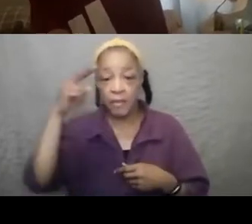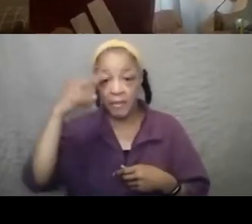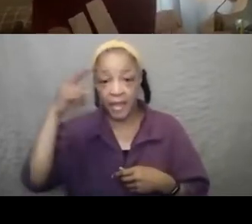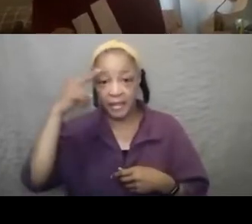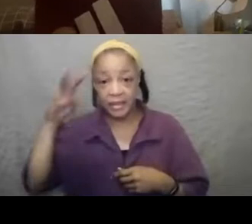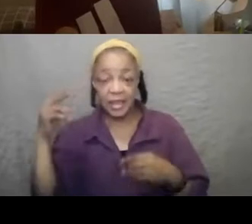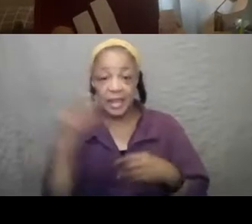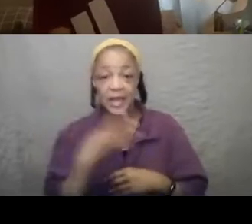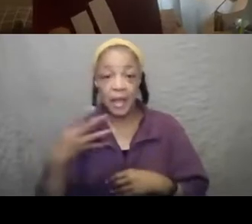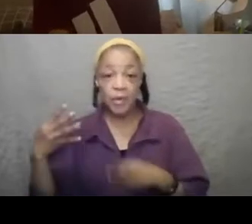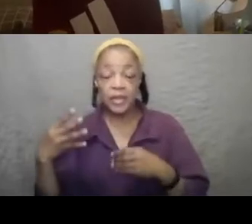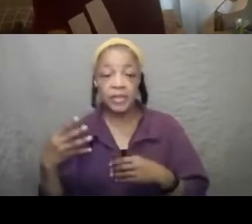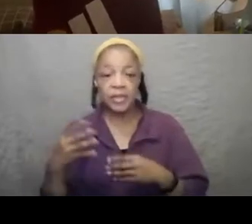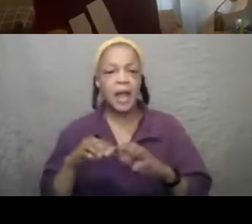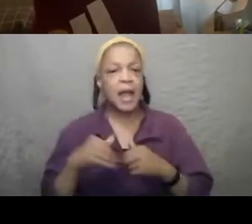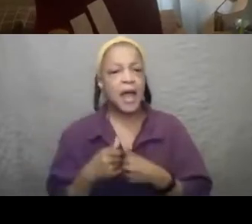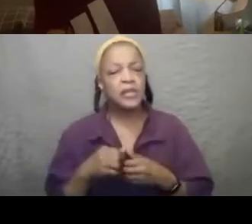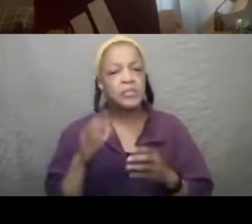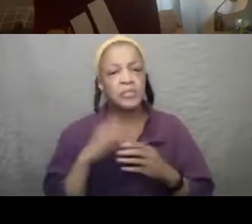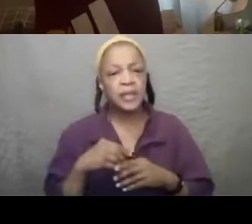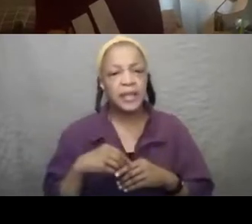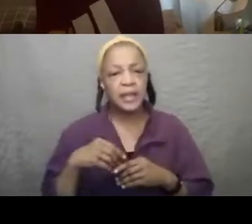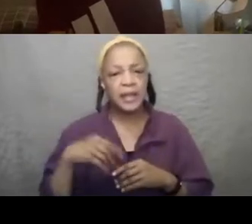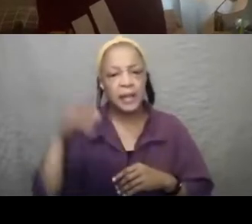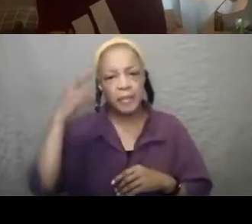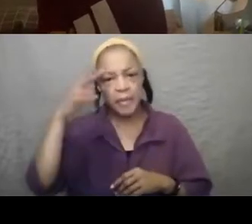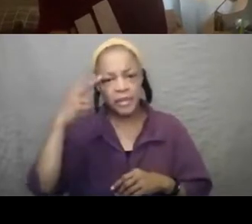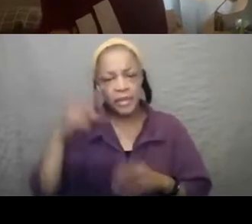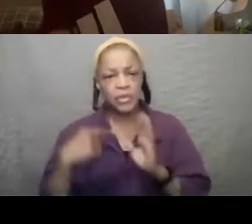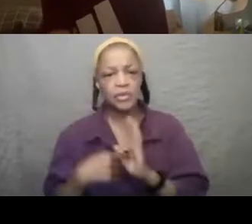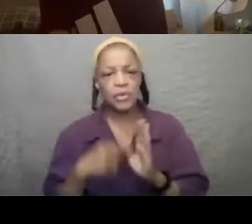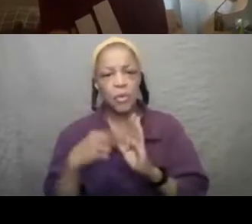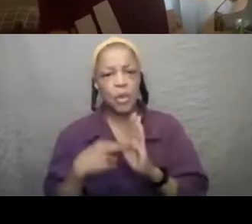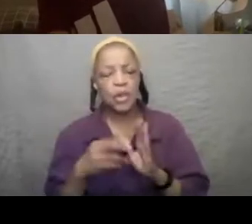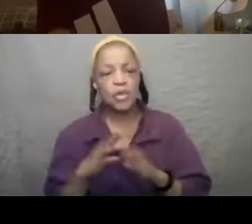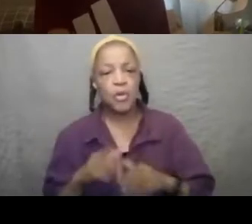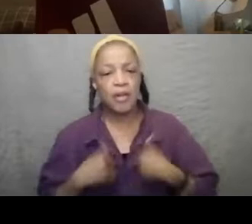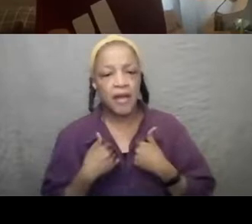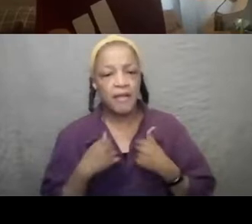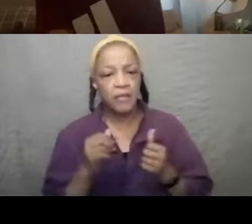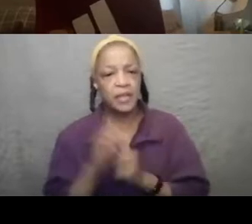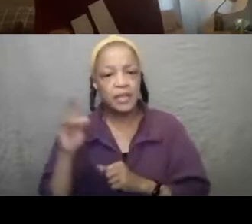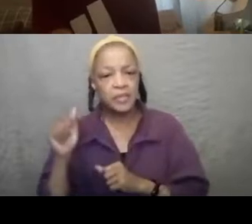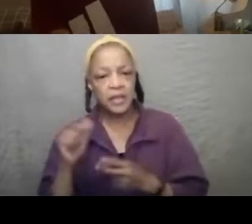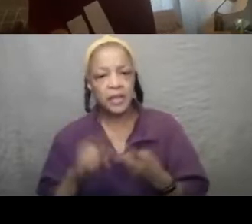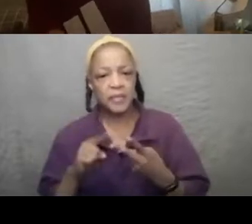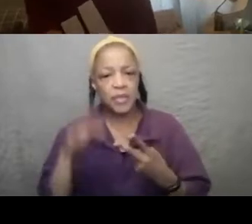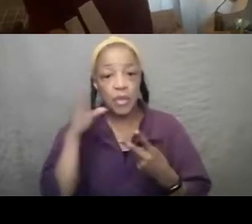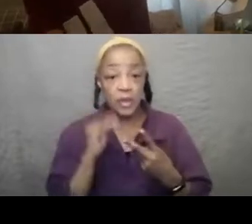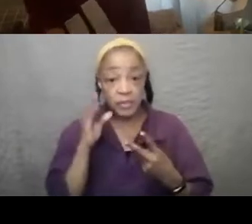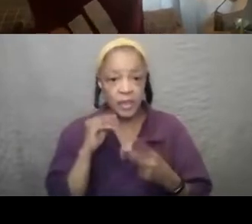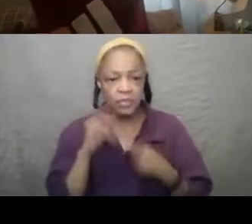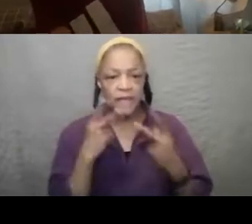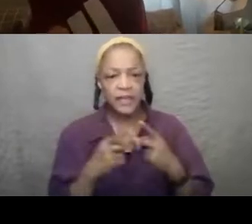does being Latino play a role in your life with a disability? What kind of experiences do you face when you're visiting family